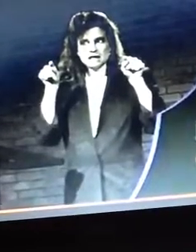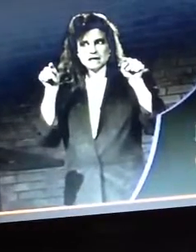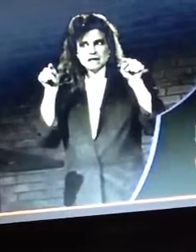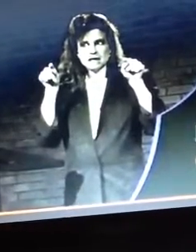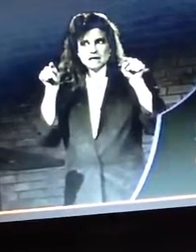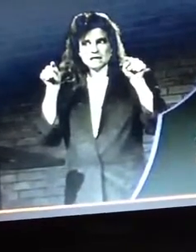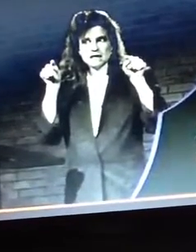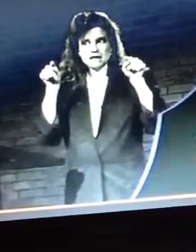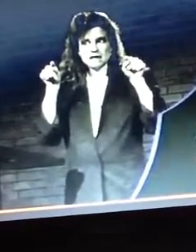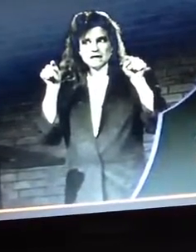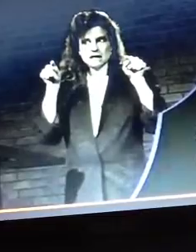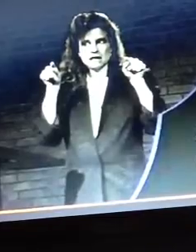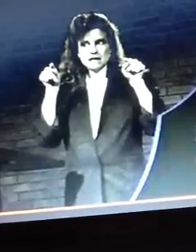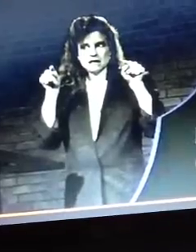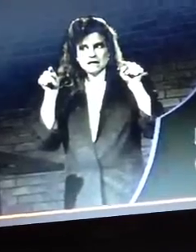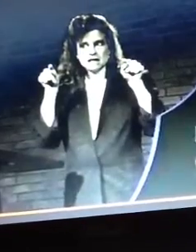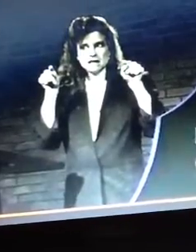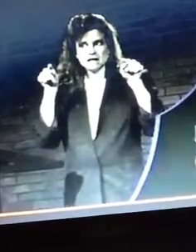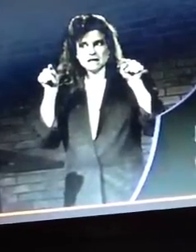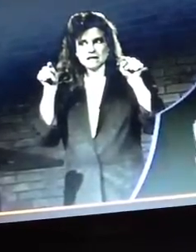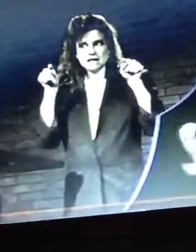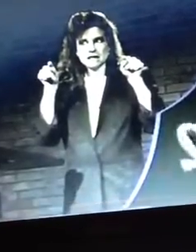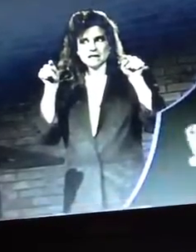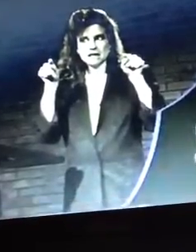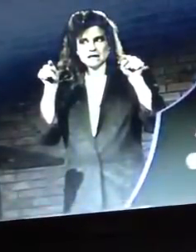They had two definitions for qualified interpreters.